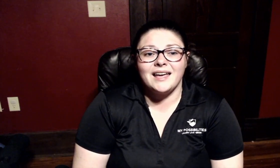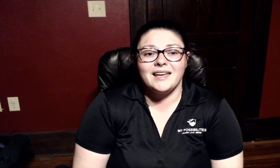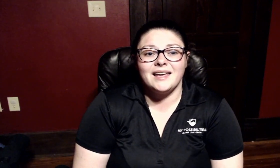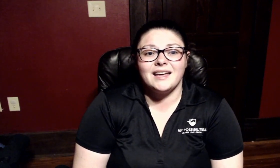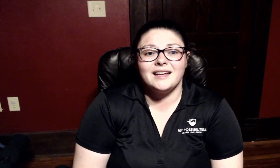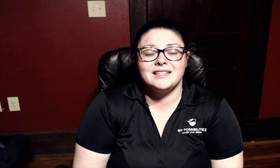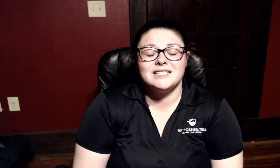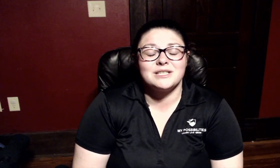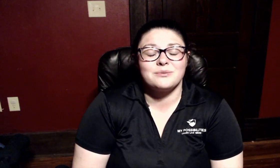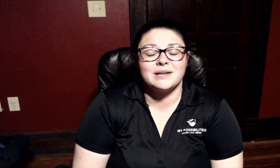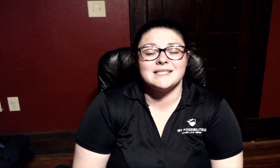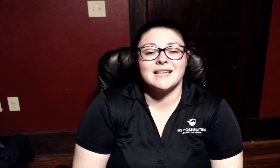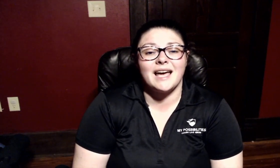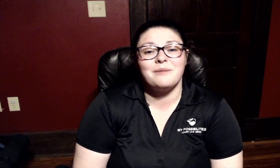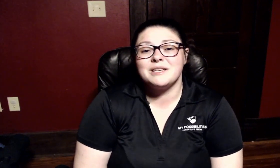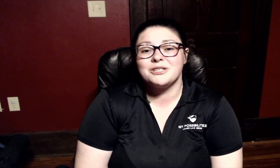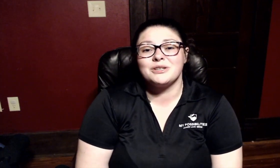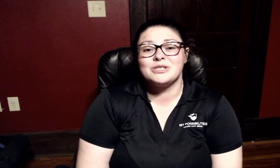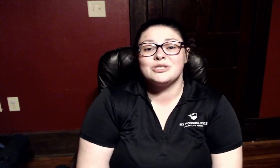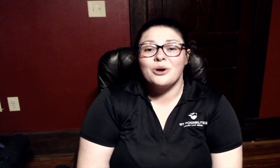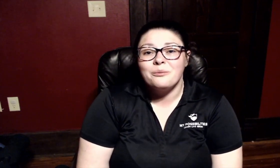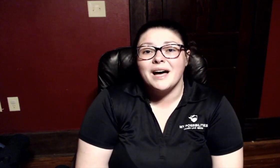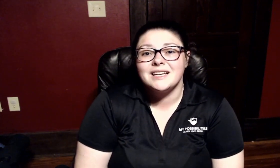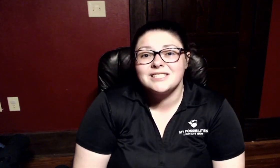I just want to say I miss y'all so much.